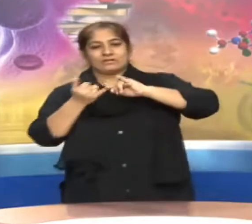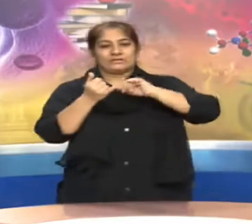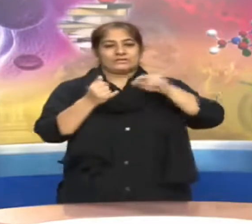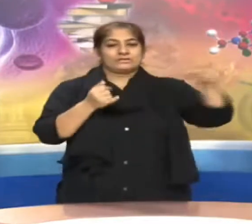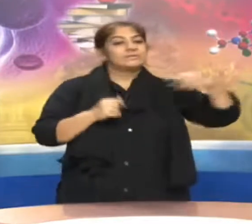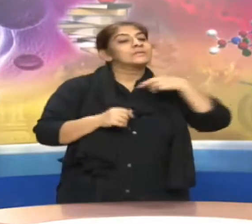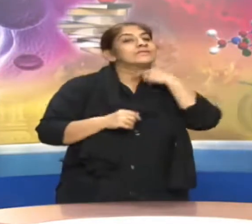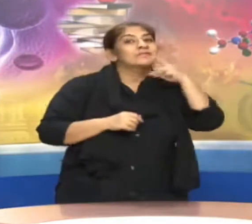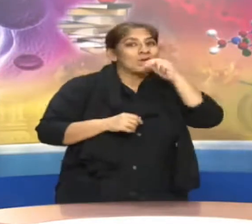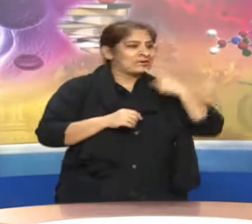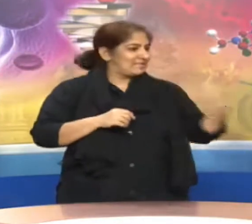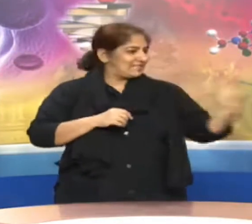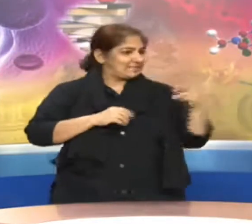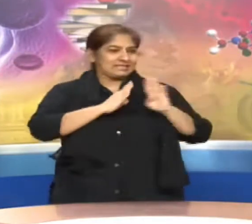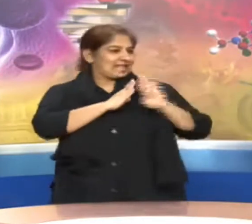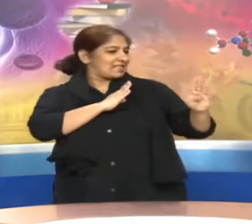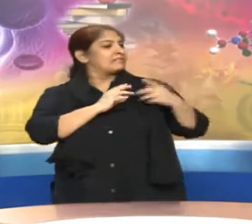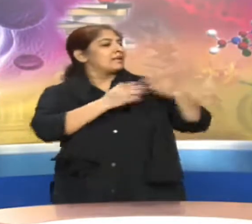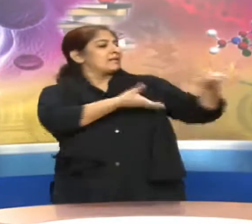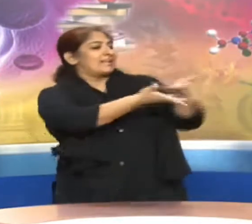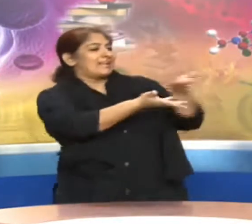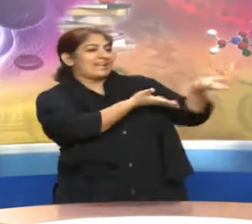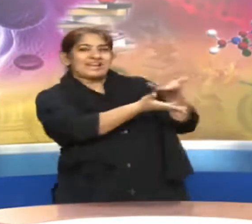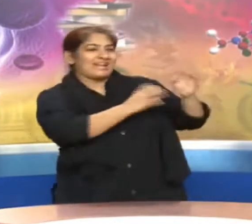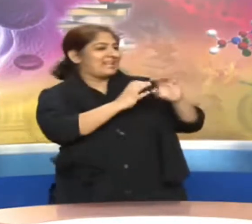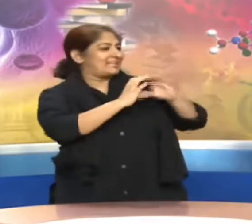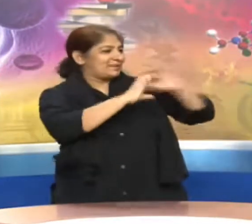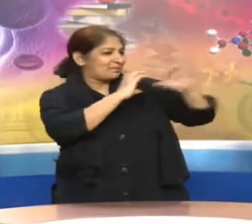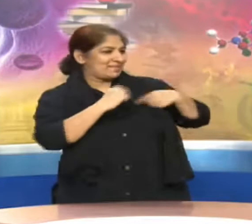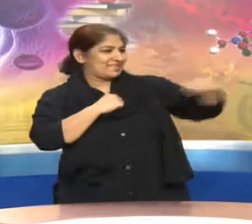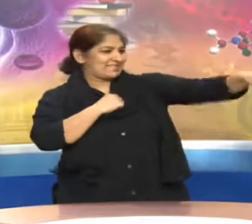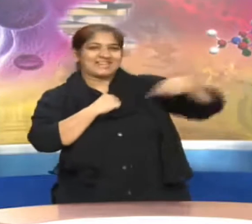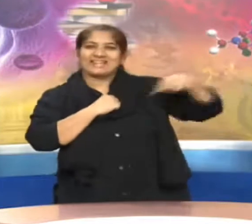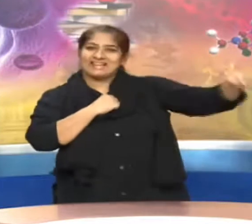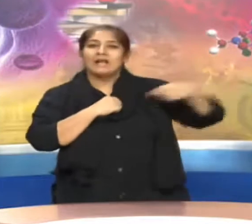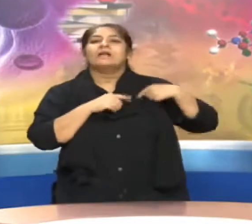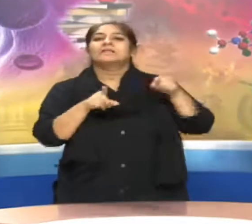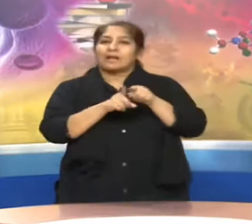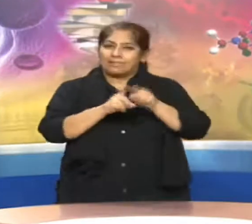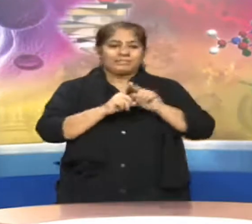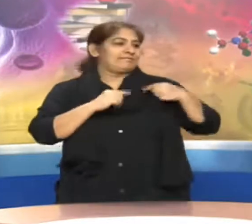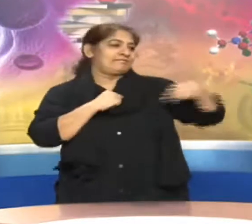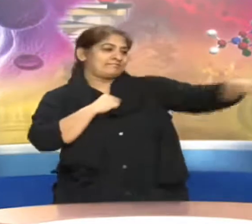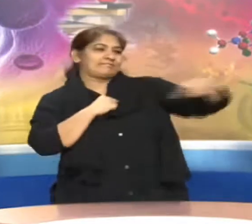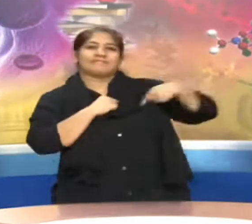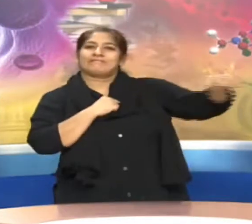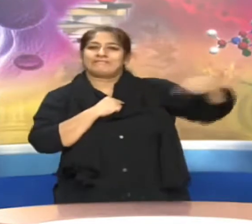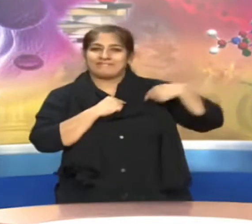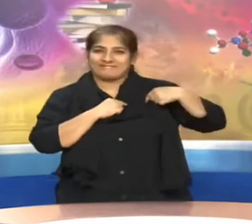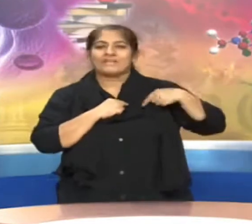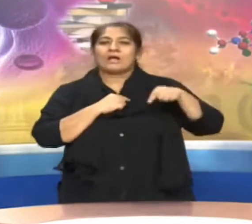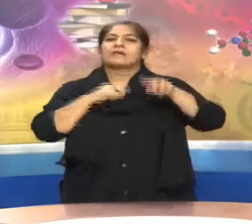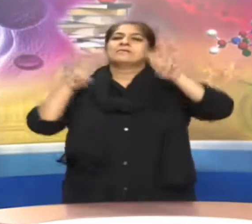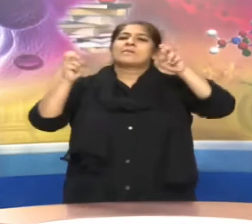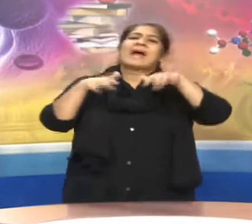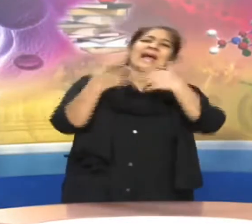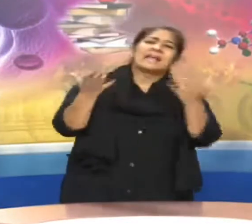group of people, you can say same colleagues who are at the same level. So that is known